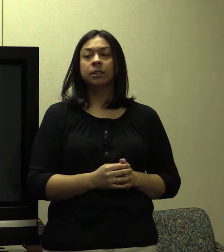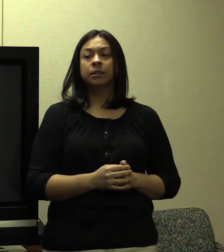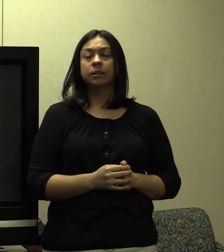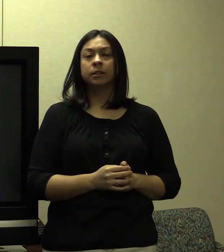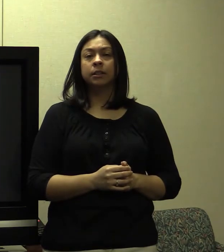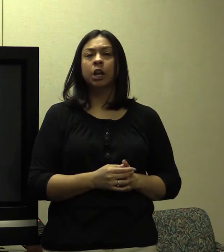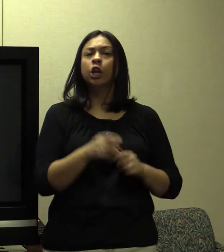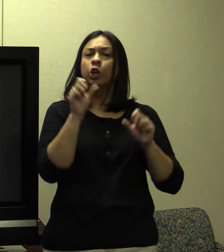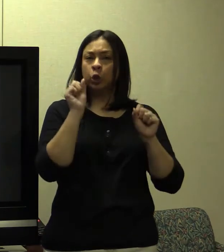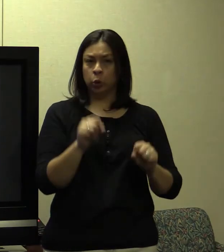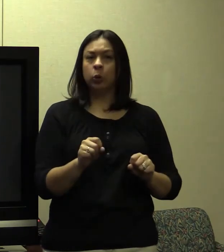and you can certainly control